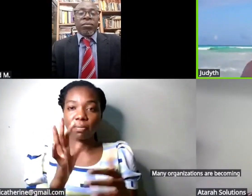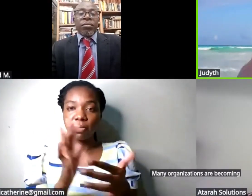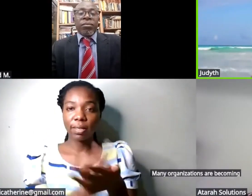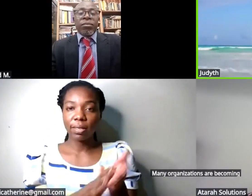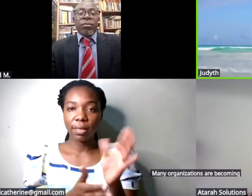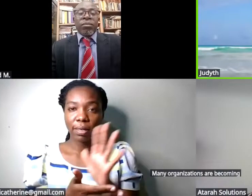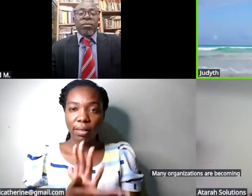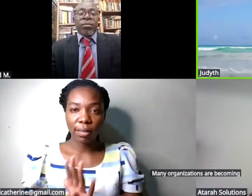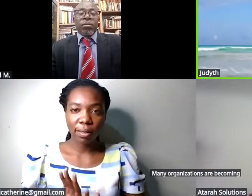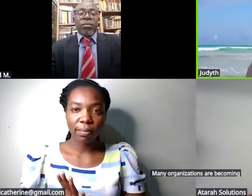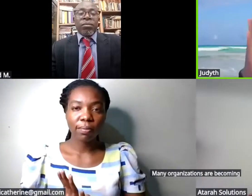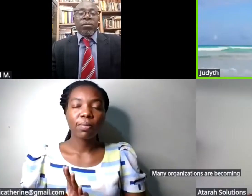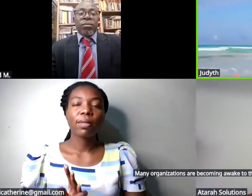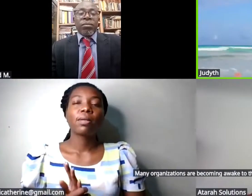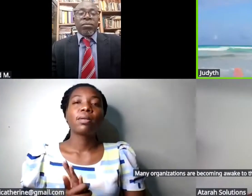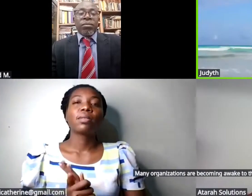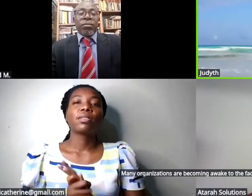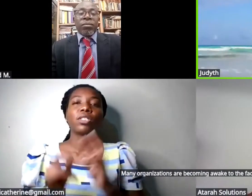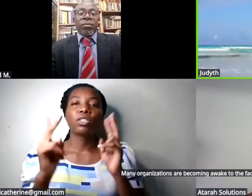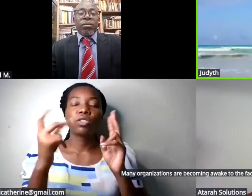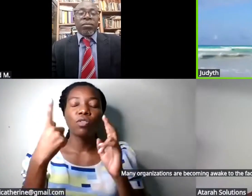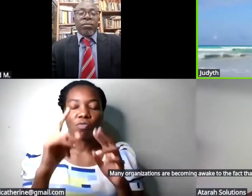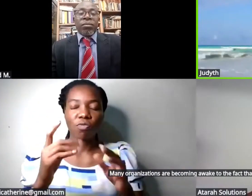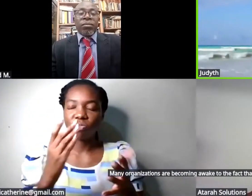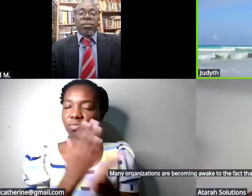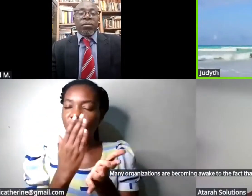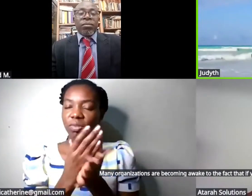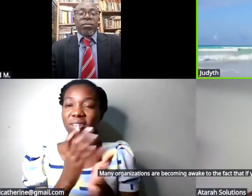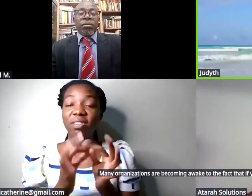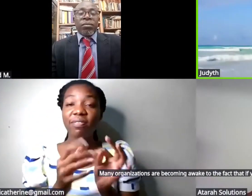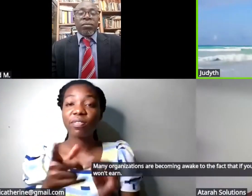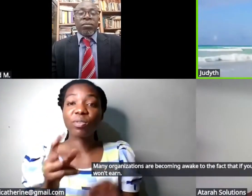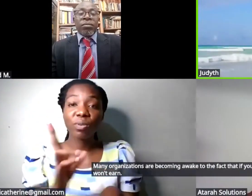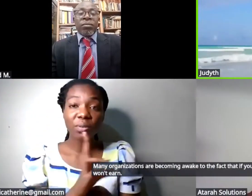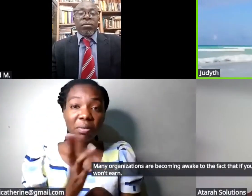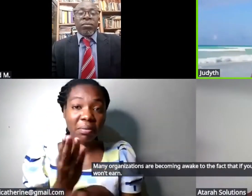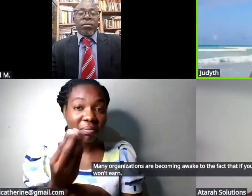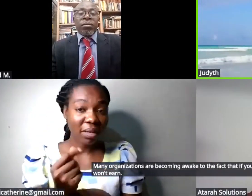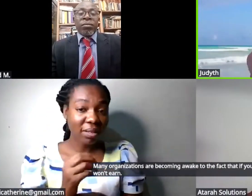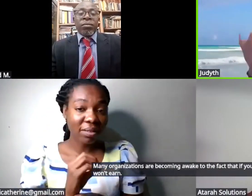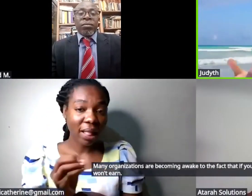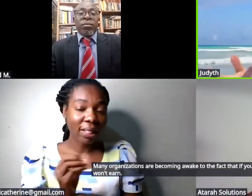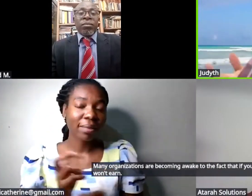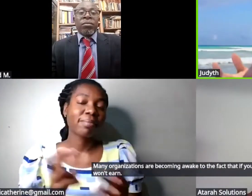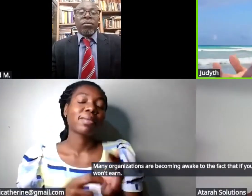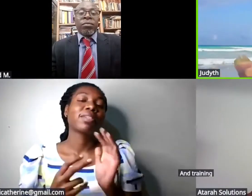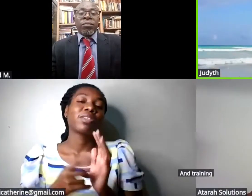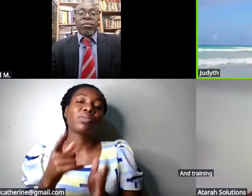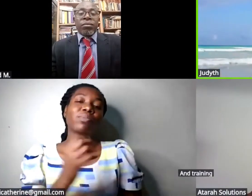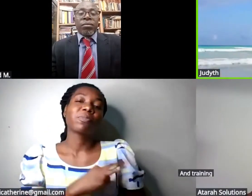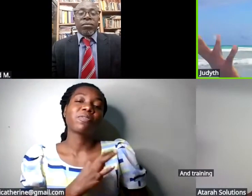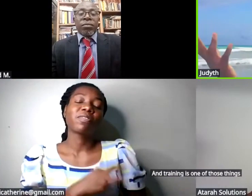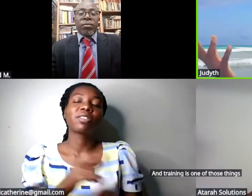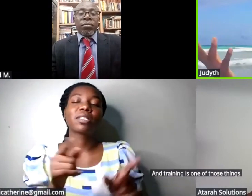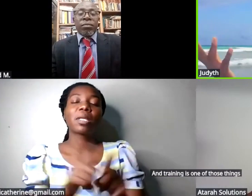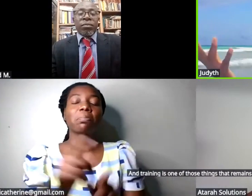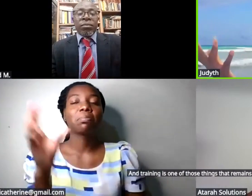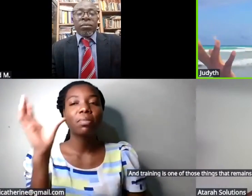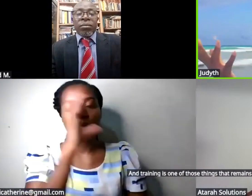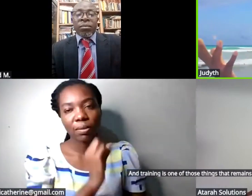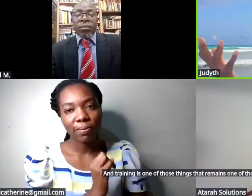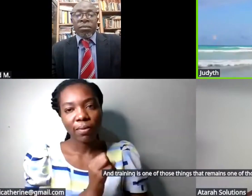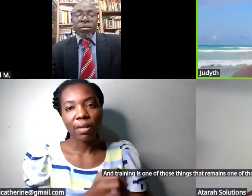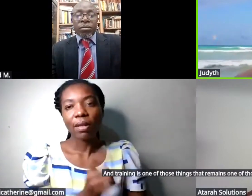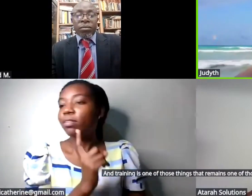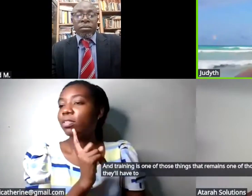awake to the fact that if you don't spend, you won't earn. And training is one of those things that remains one of those things that they'll have to